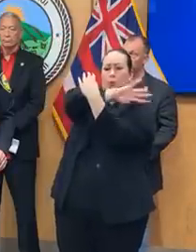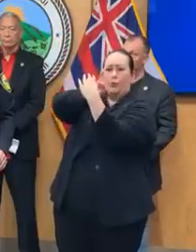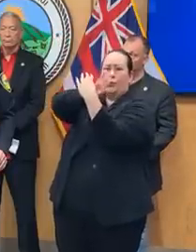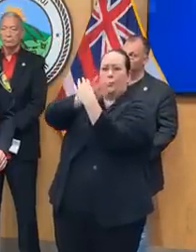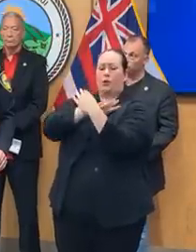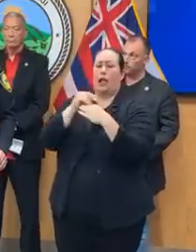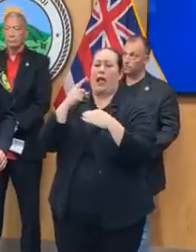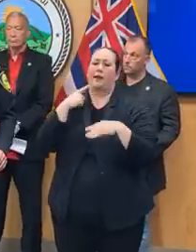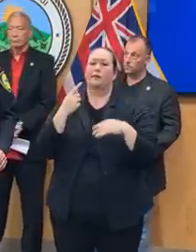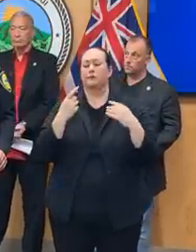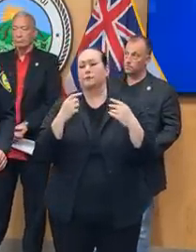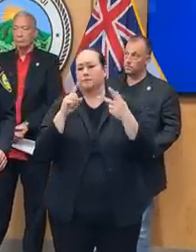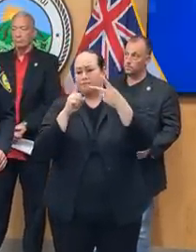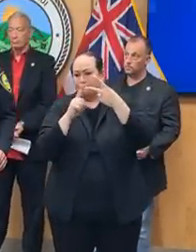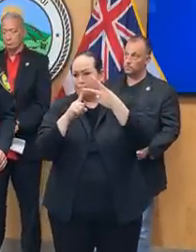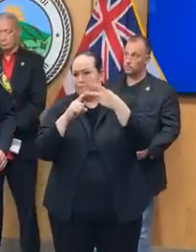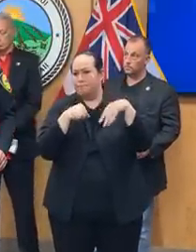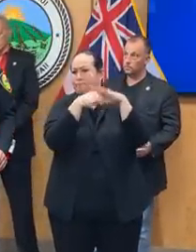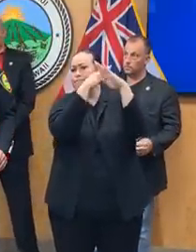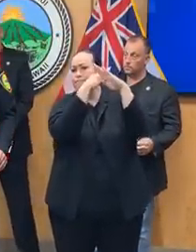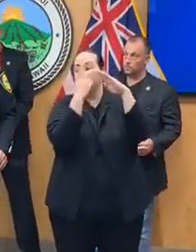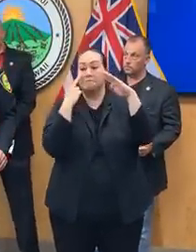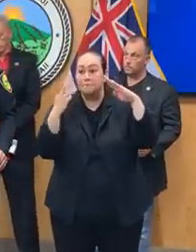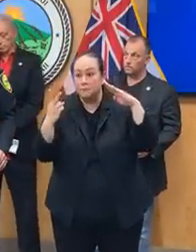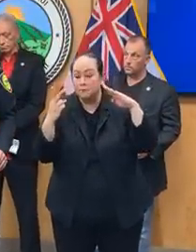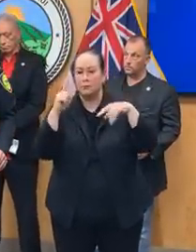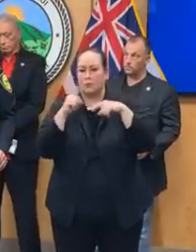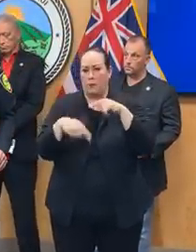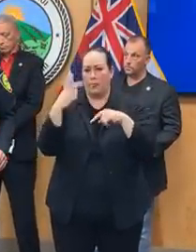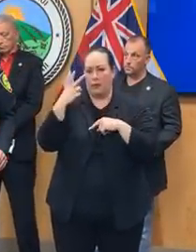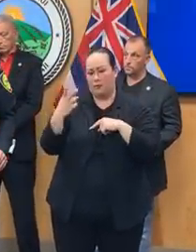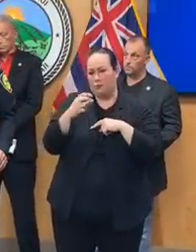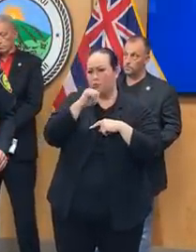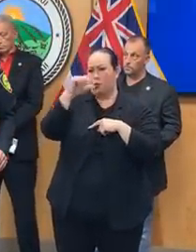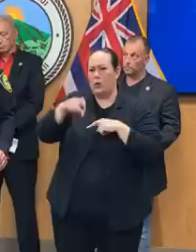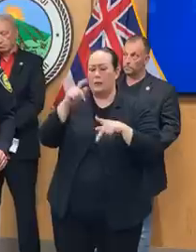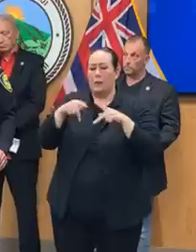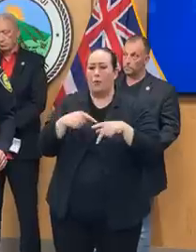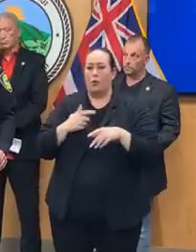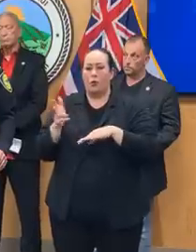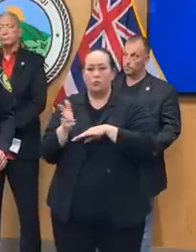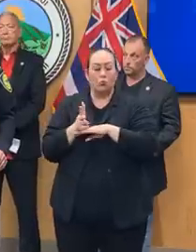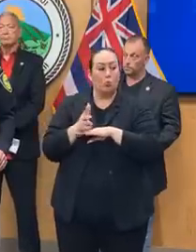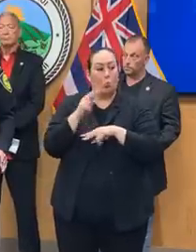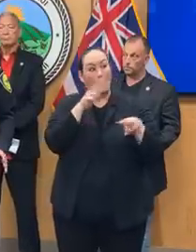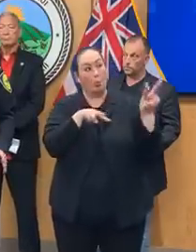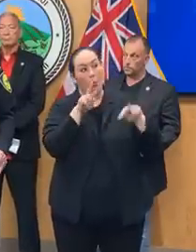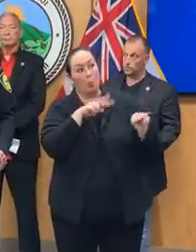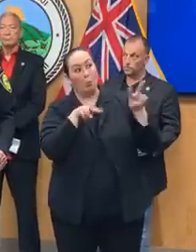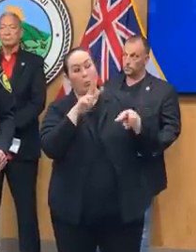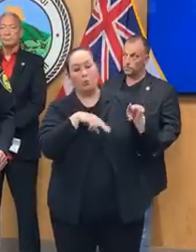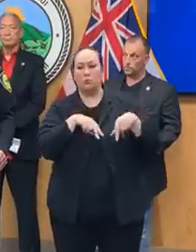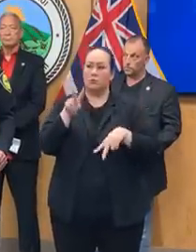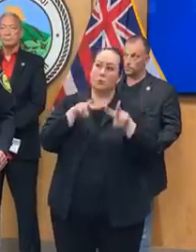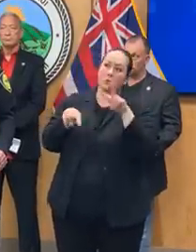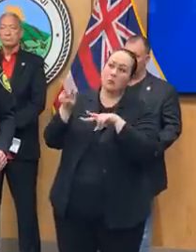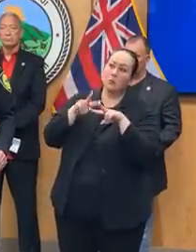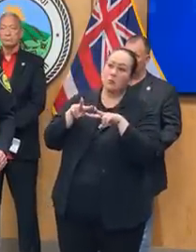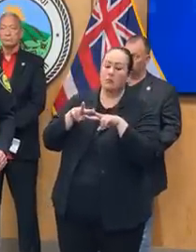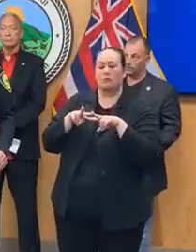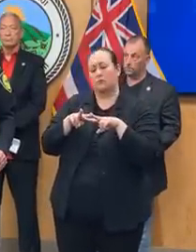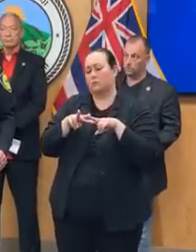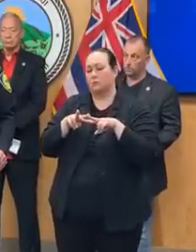view, which is a good thing, because we don't need people stopping over on the side and trying to exploit some of